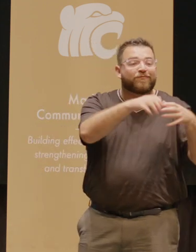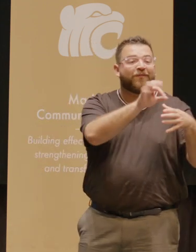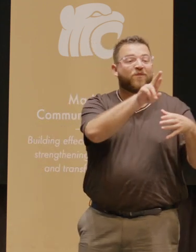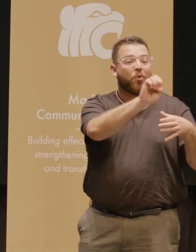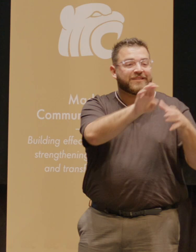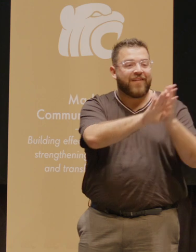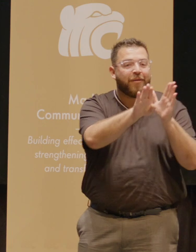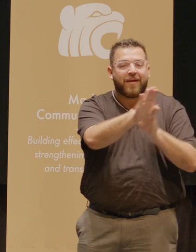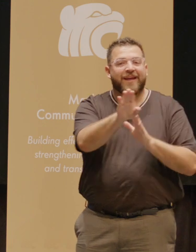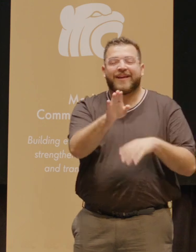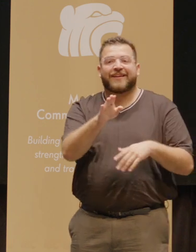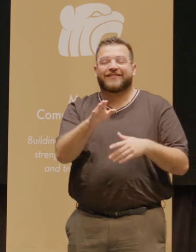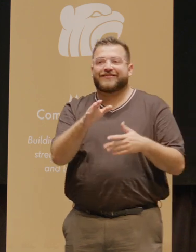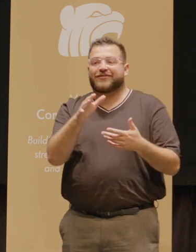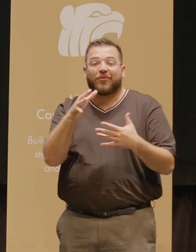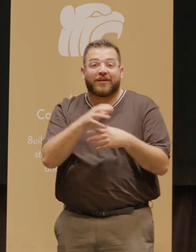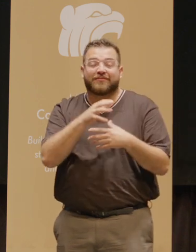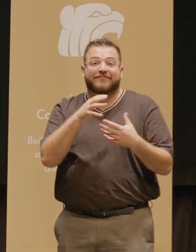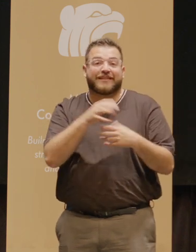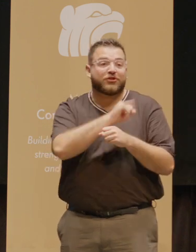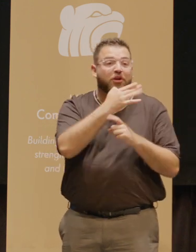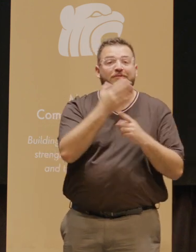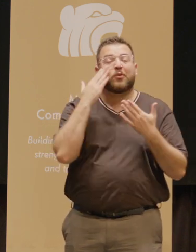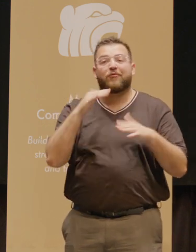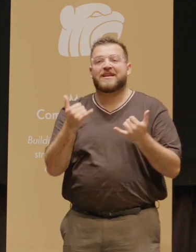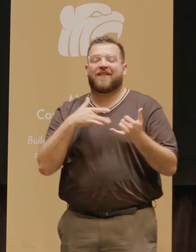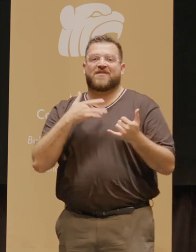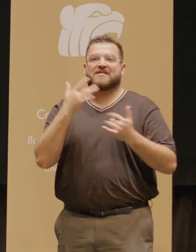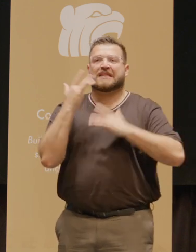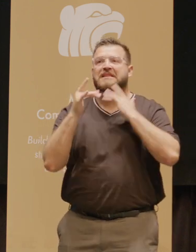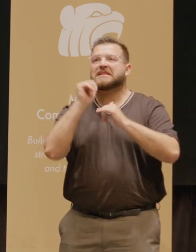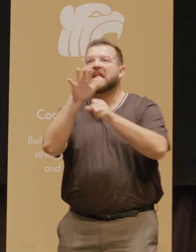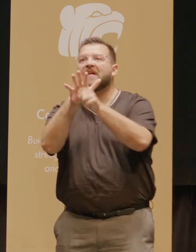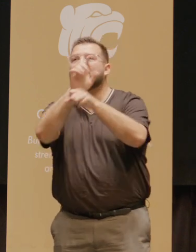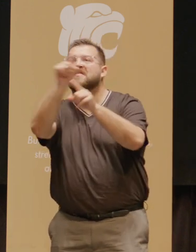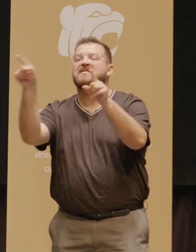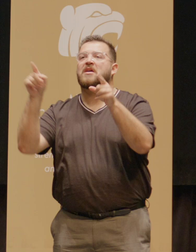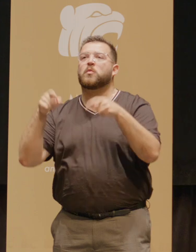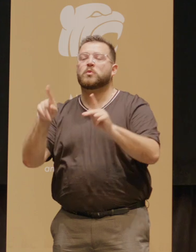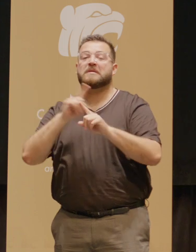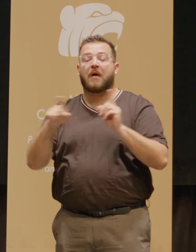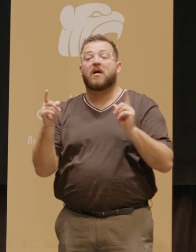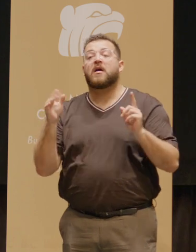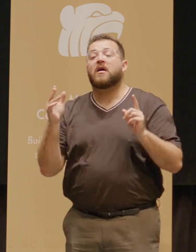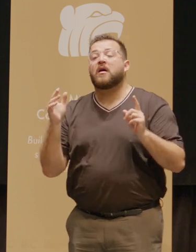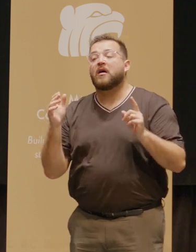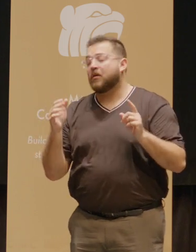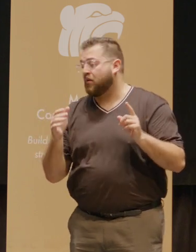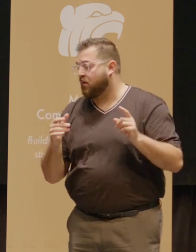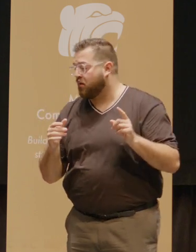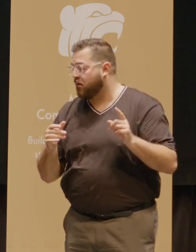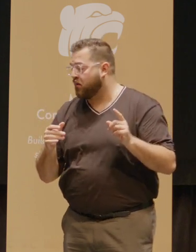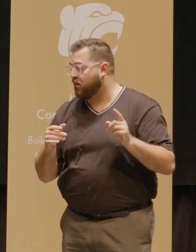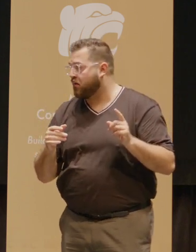workforce development because without a job, there's not a lot left there unless you're an independently wealthy person and you're just going to college for the heck of it. Right. Most everybody's going to land